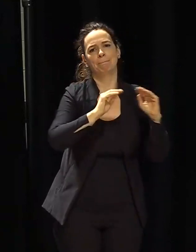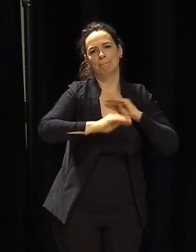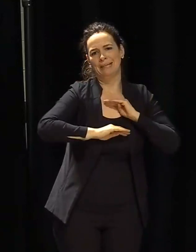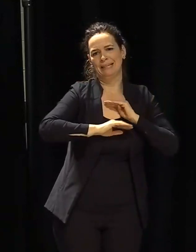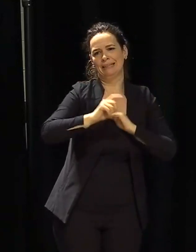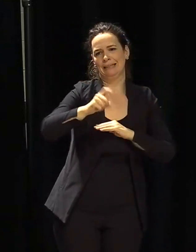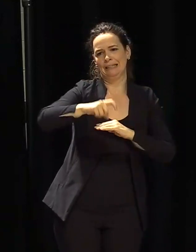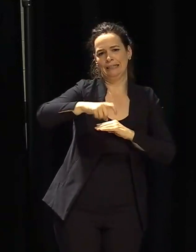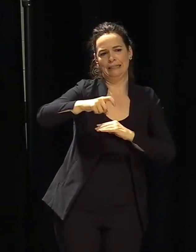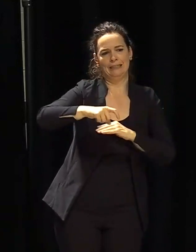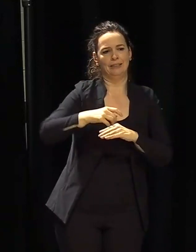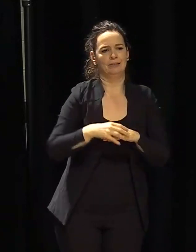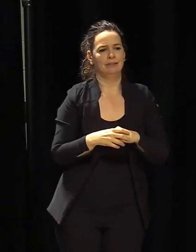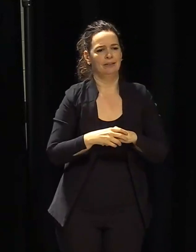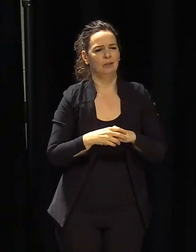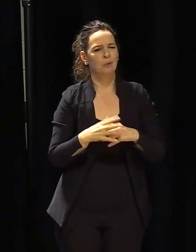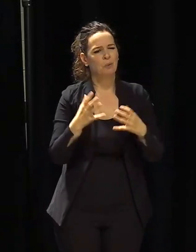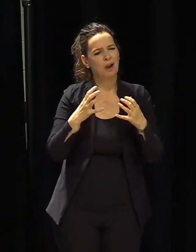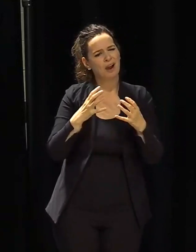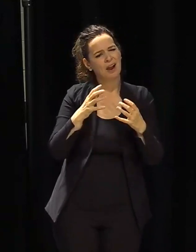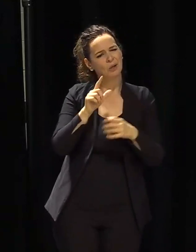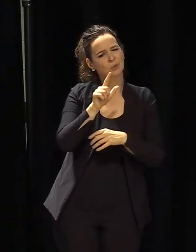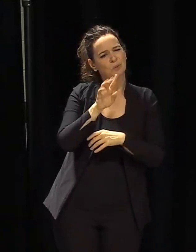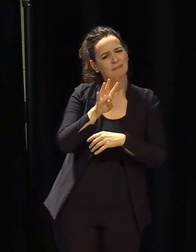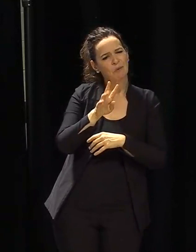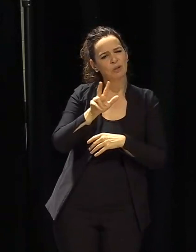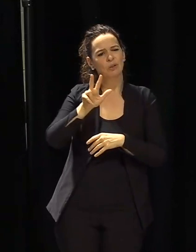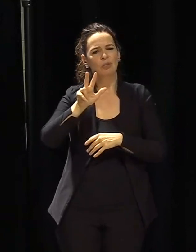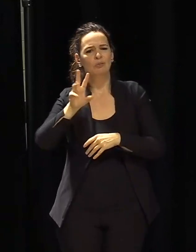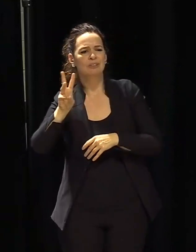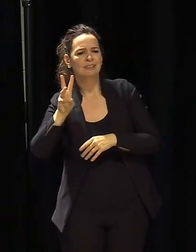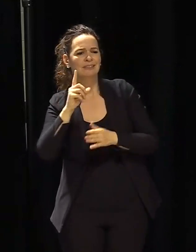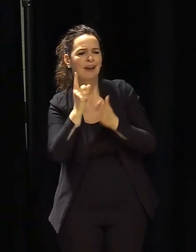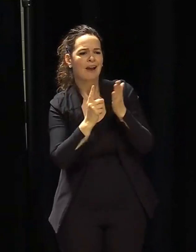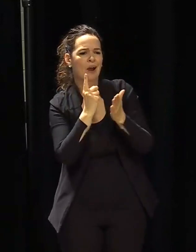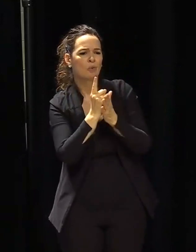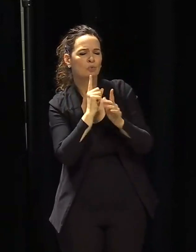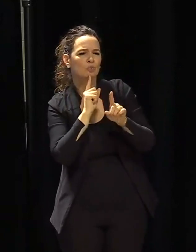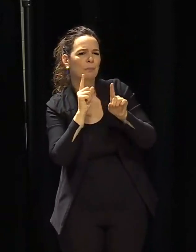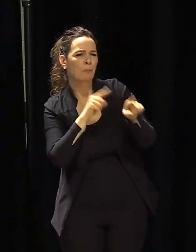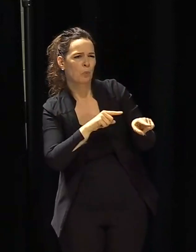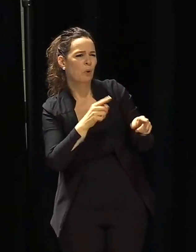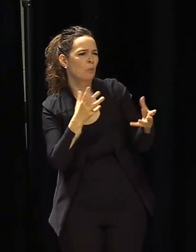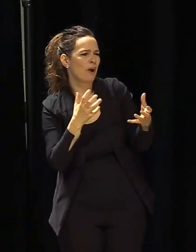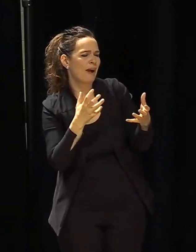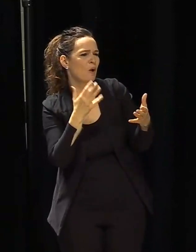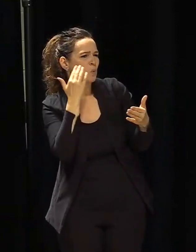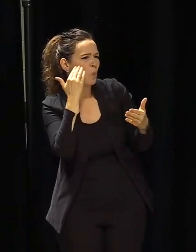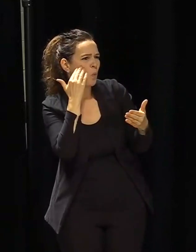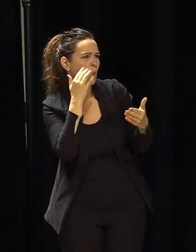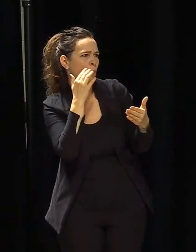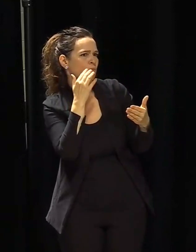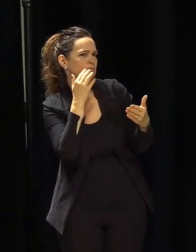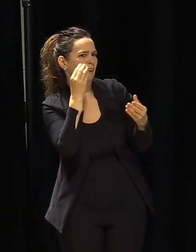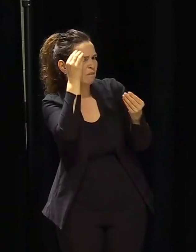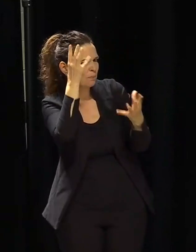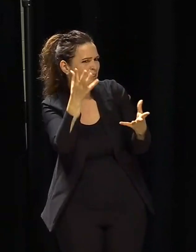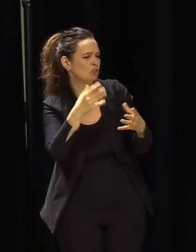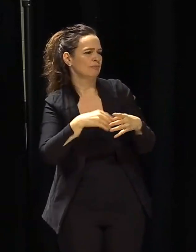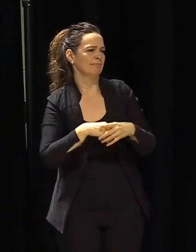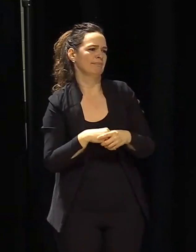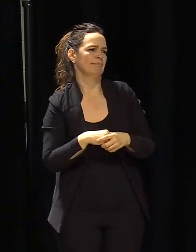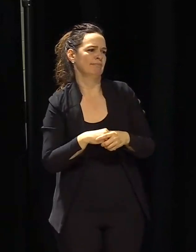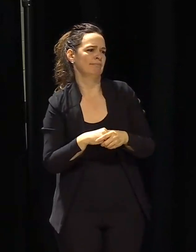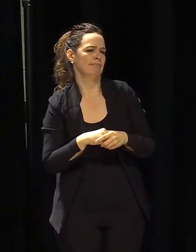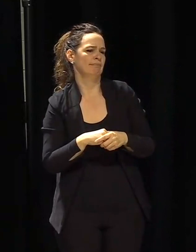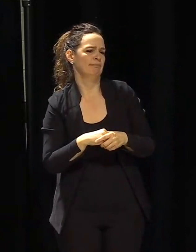36-hour period of time that we like to be operating on, where we think we're effective, right? And so that, again, when